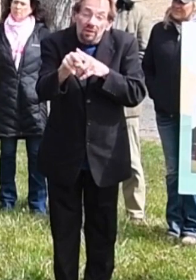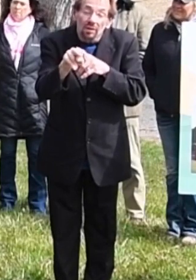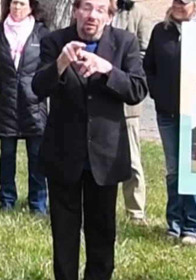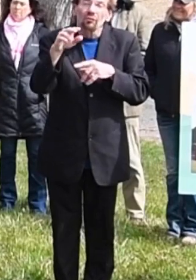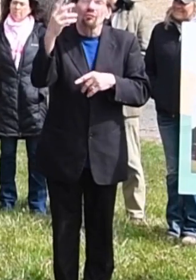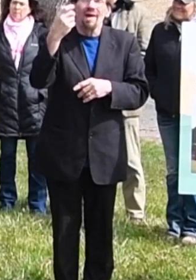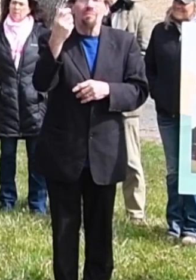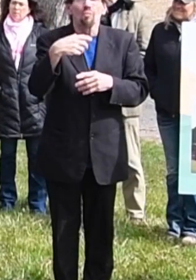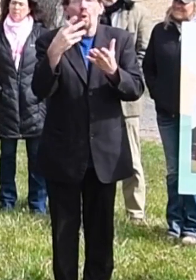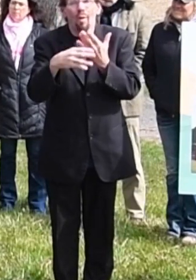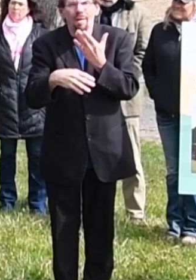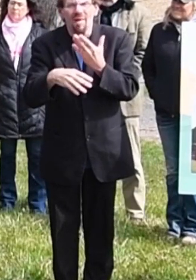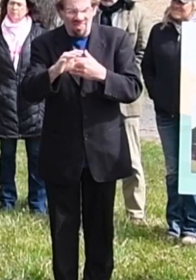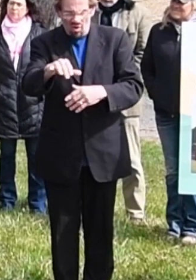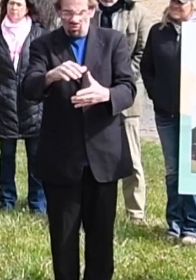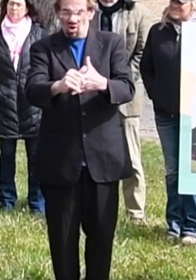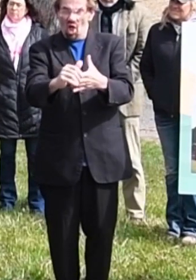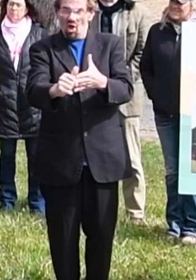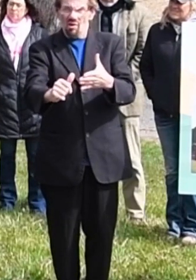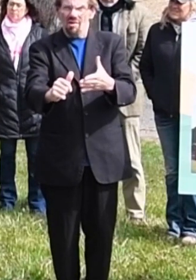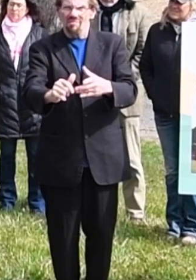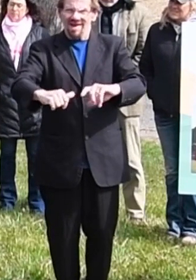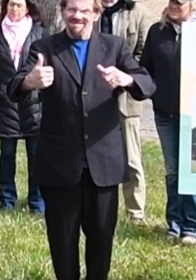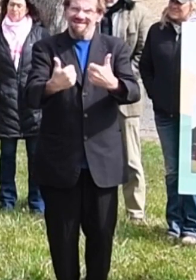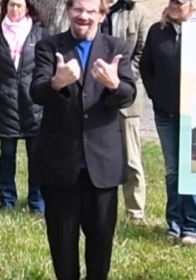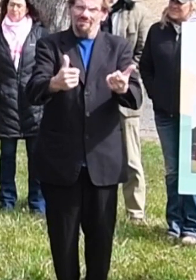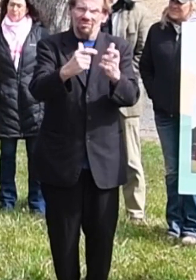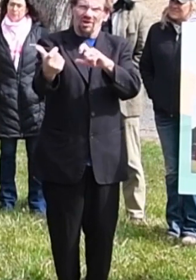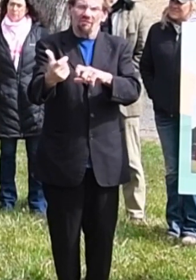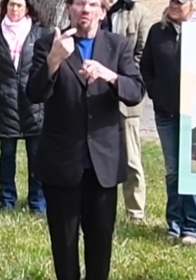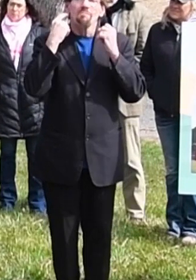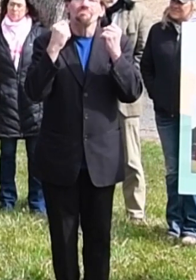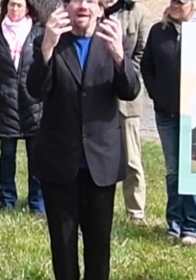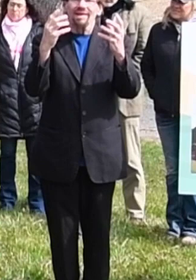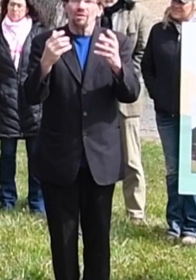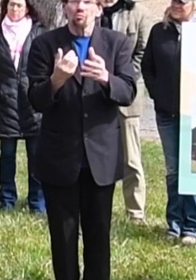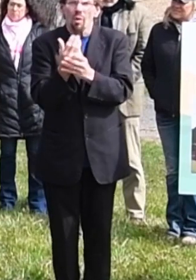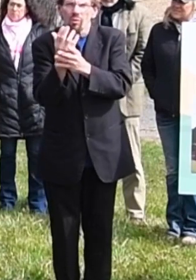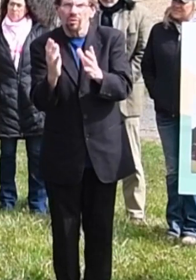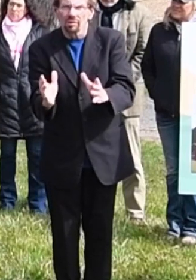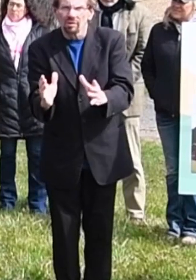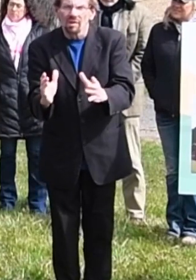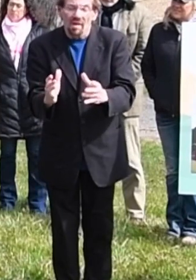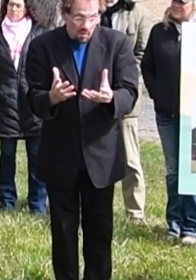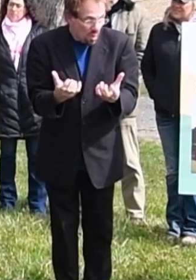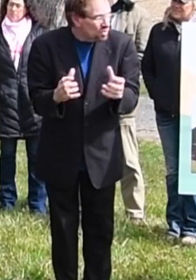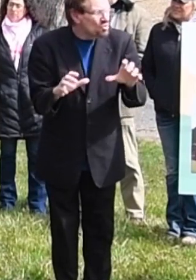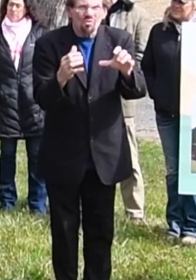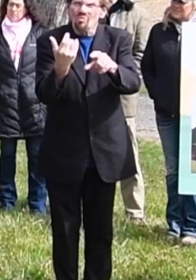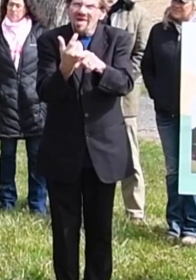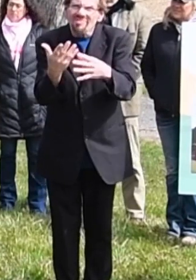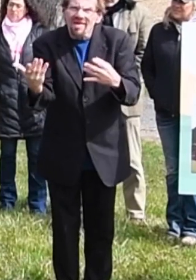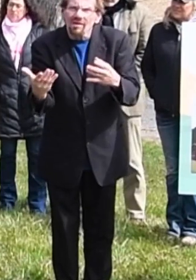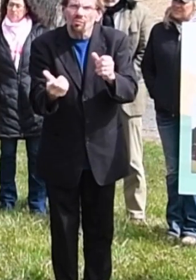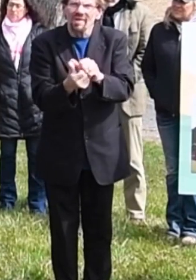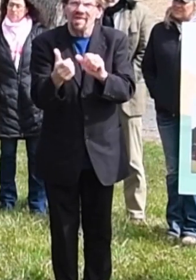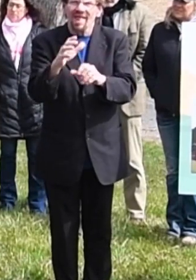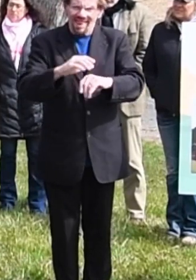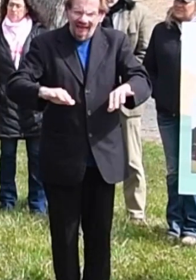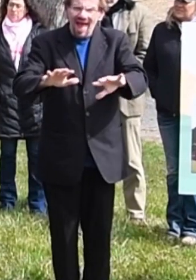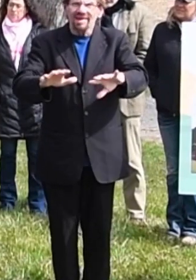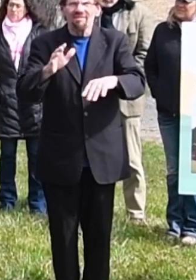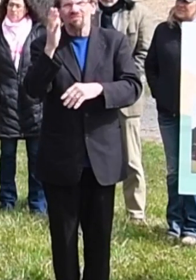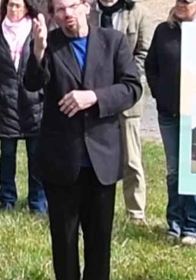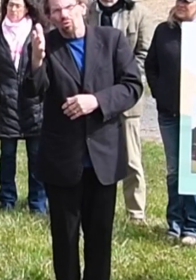game changer for many growers who want to do the right thing by the land and by our future, but don't necessarily